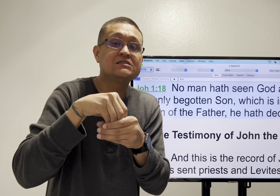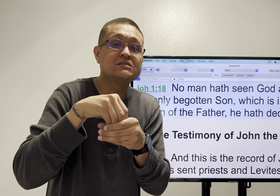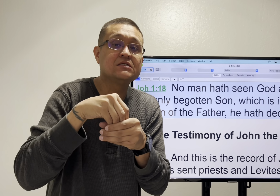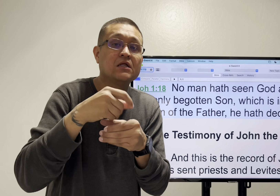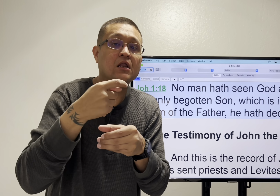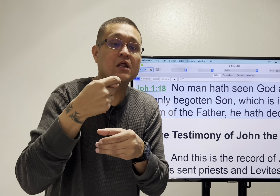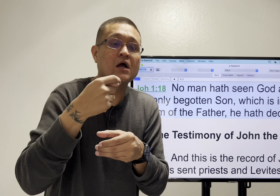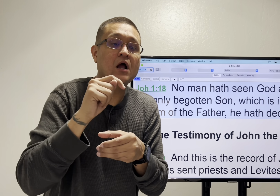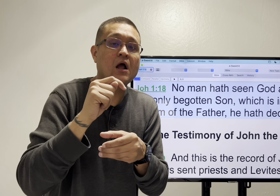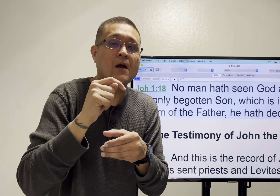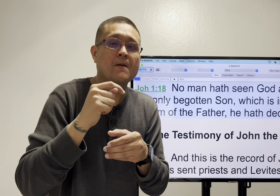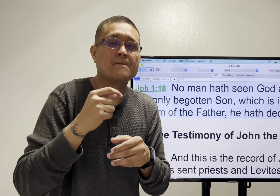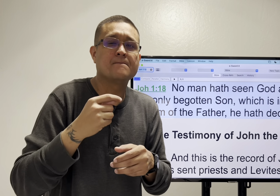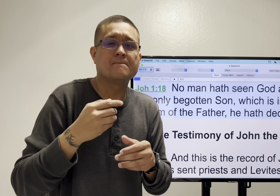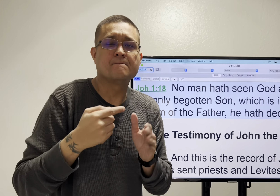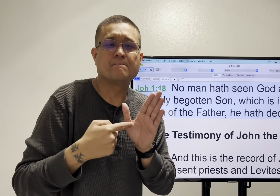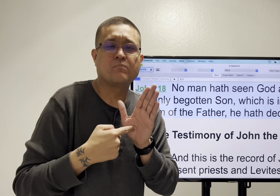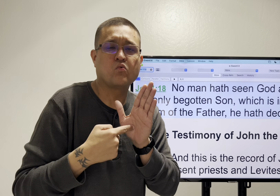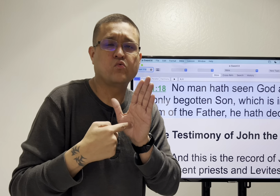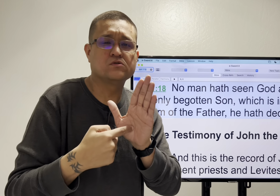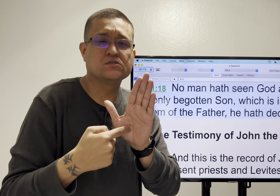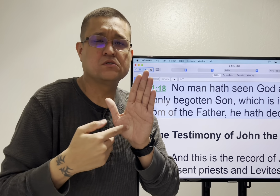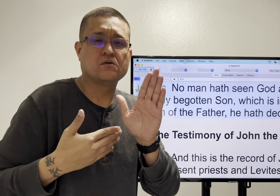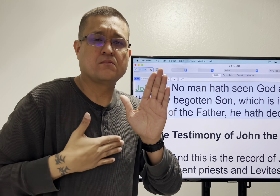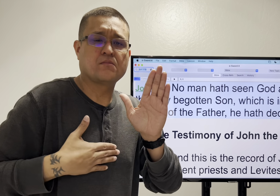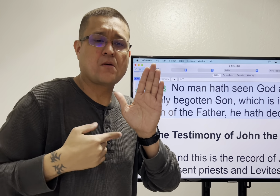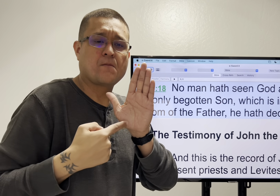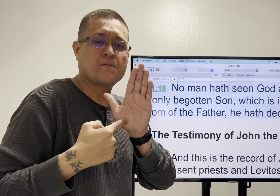Which is in the bosom